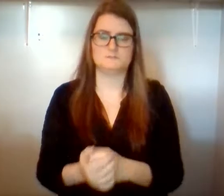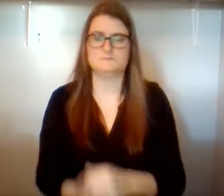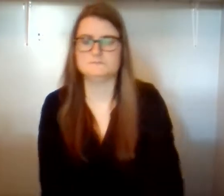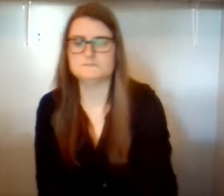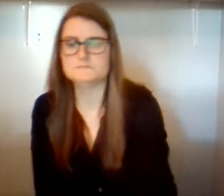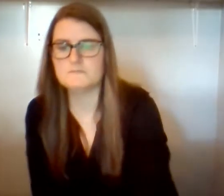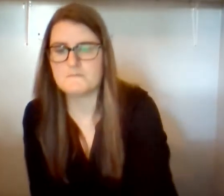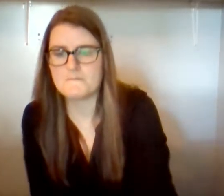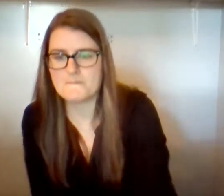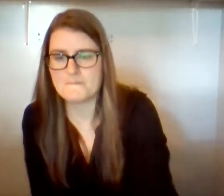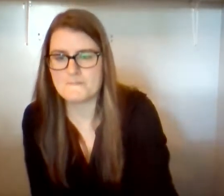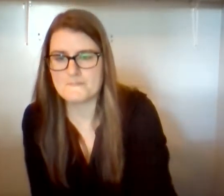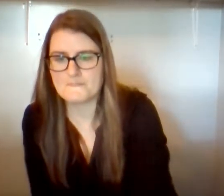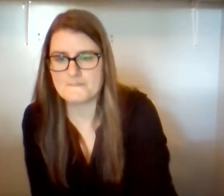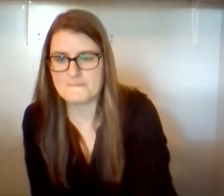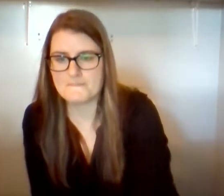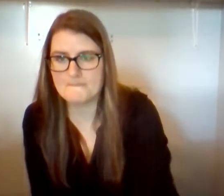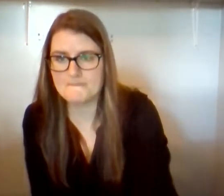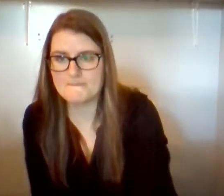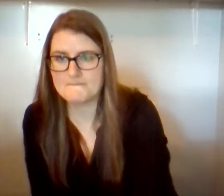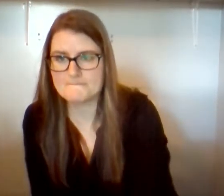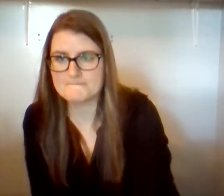in this work as we launch into 2016. You can go to desiringgod.org and click on the Donate tab at the top of the page.